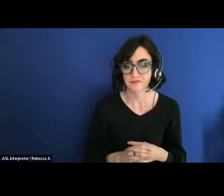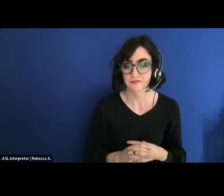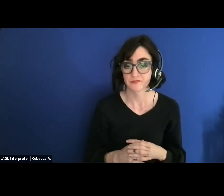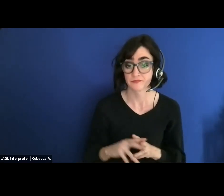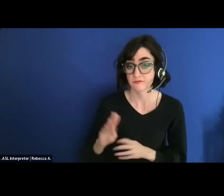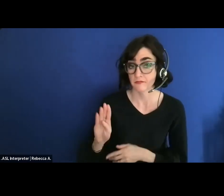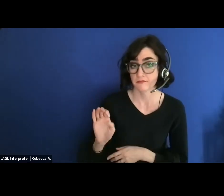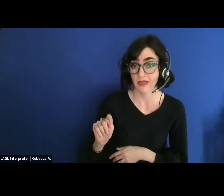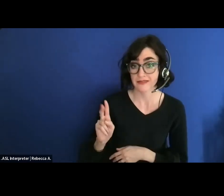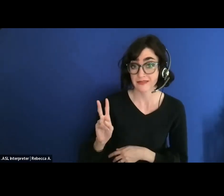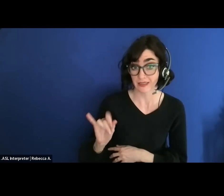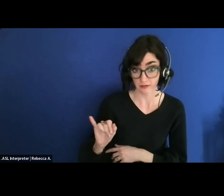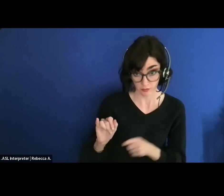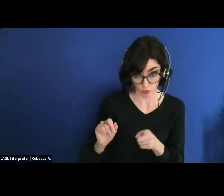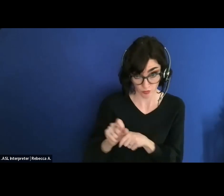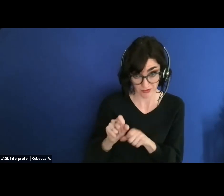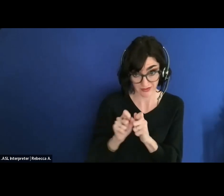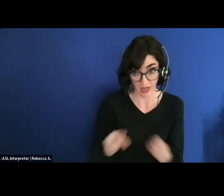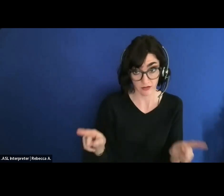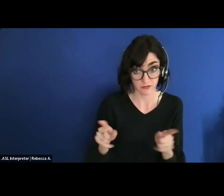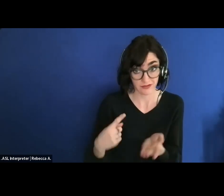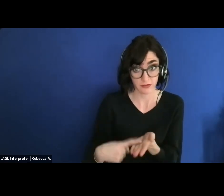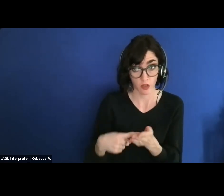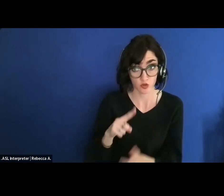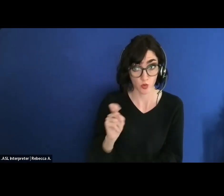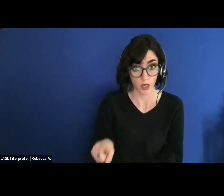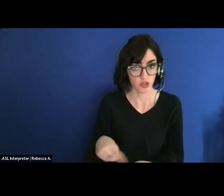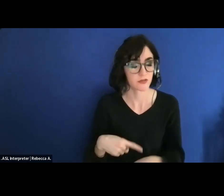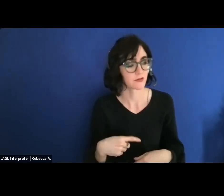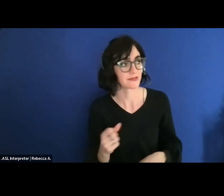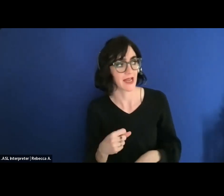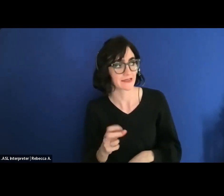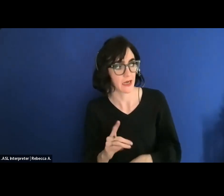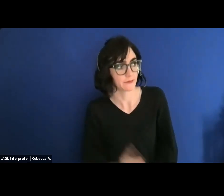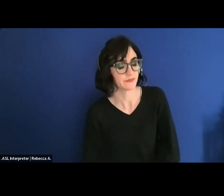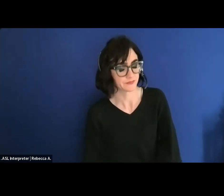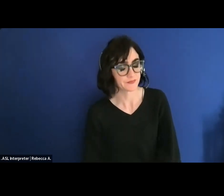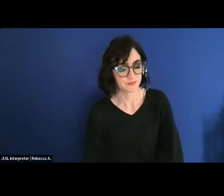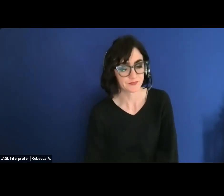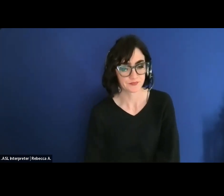Jamie, did you send those discussion questions? Yes. Okay, thank you.